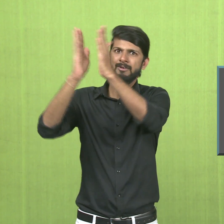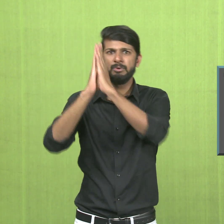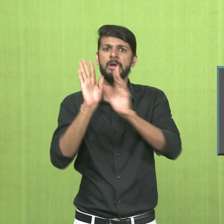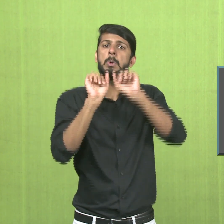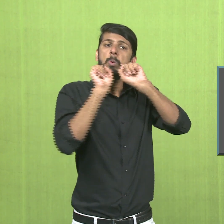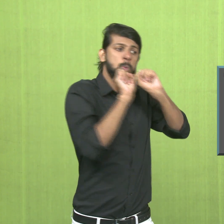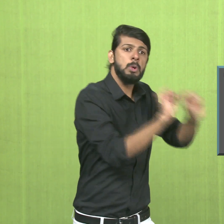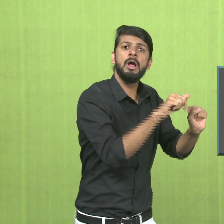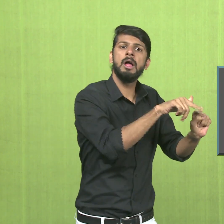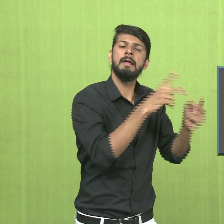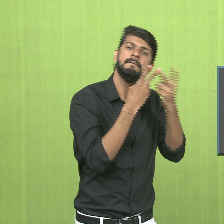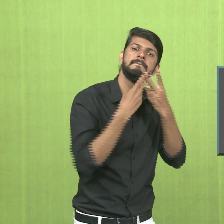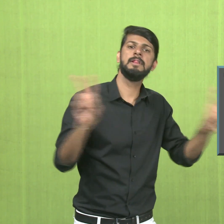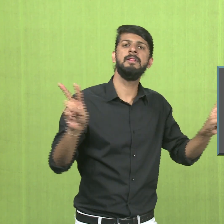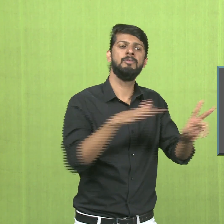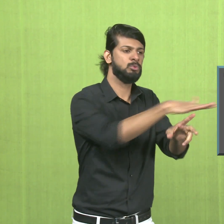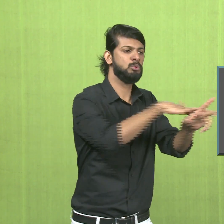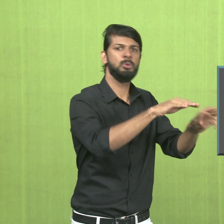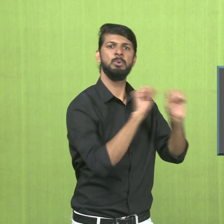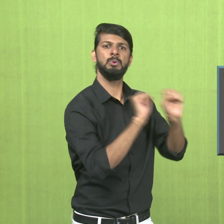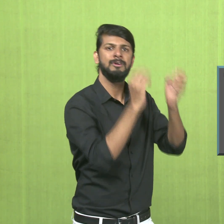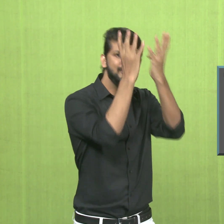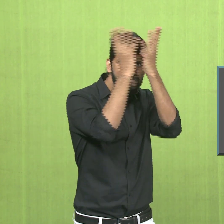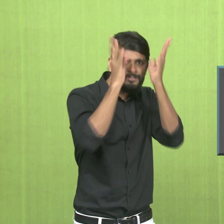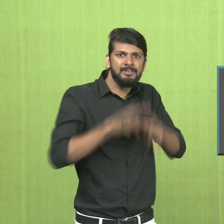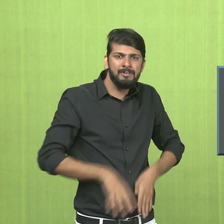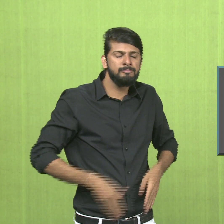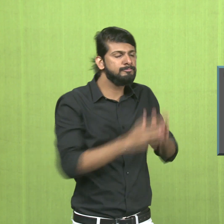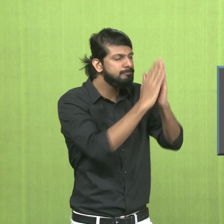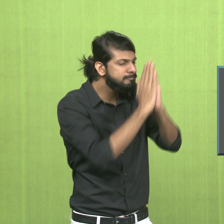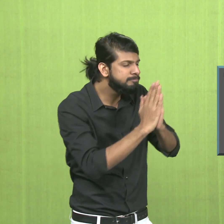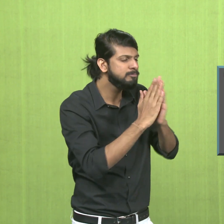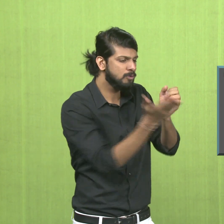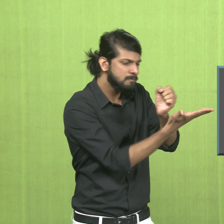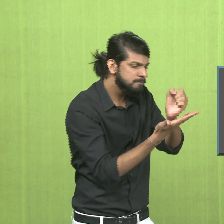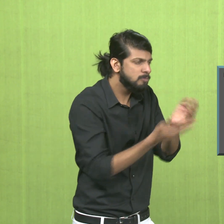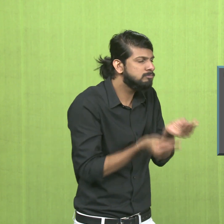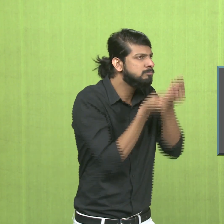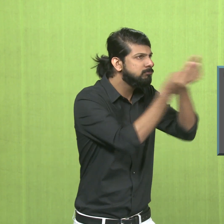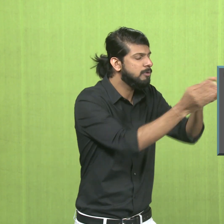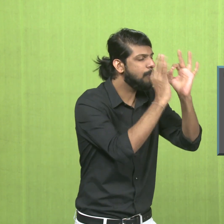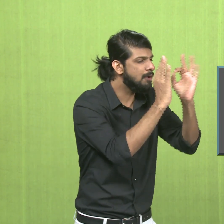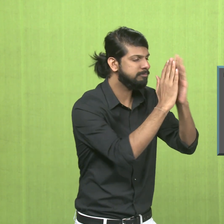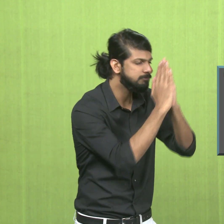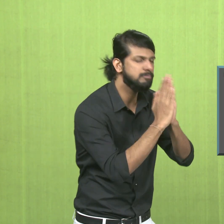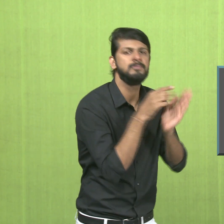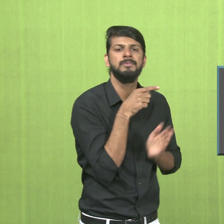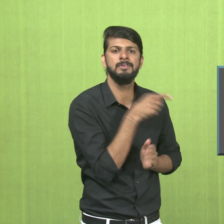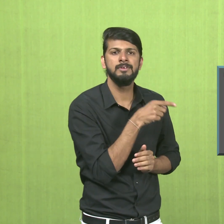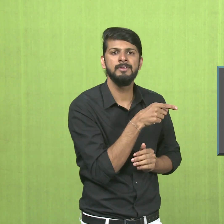We have our own belief system of the various gods, but Warli people have their own gods and goddesses and deities,